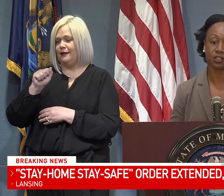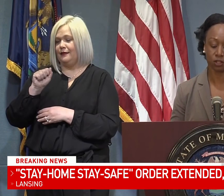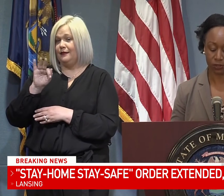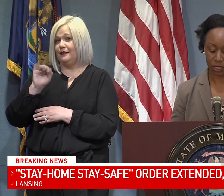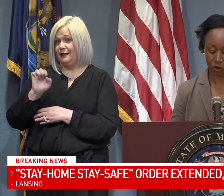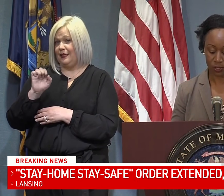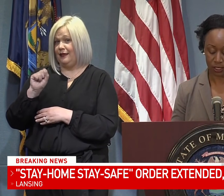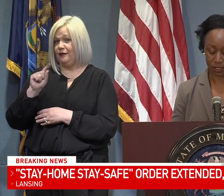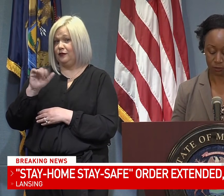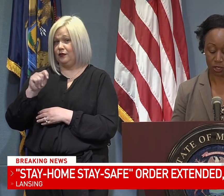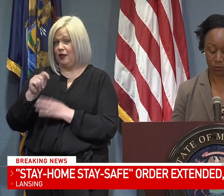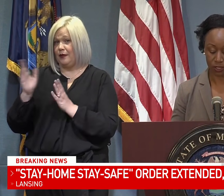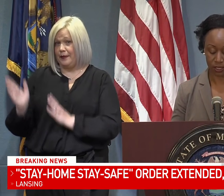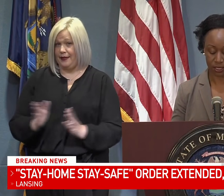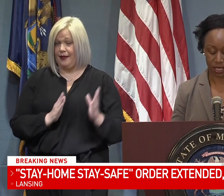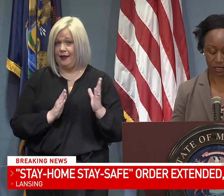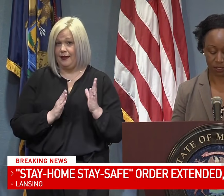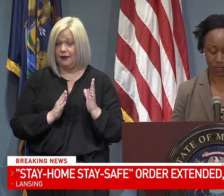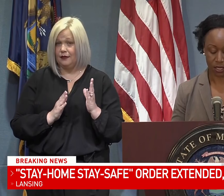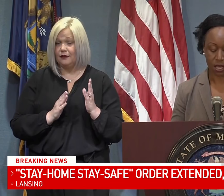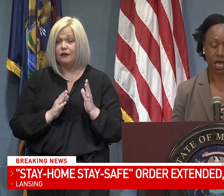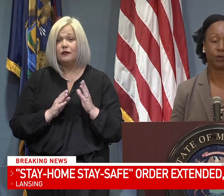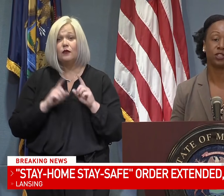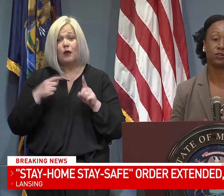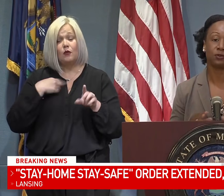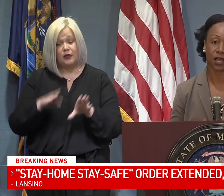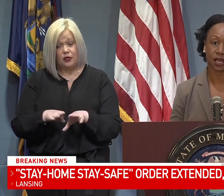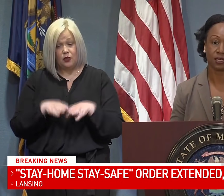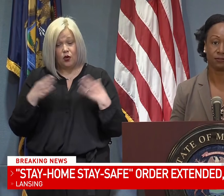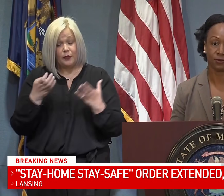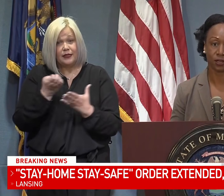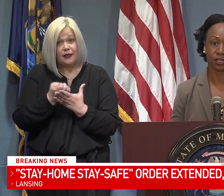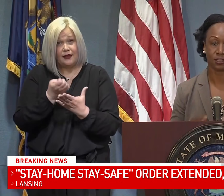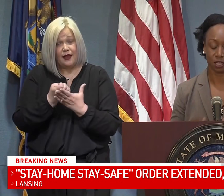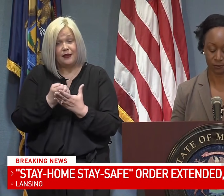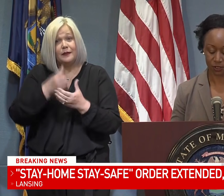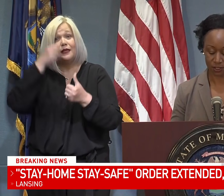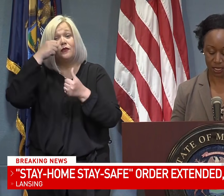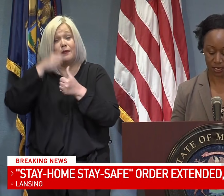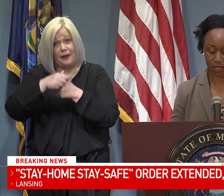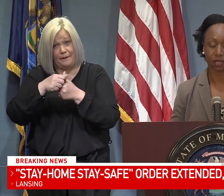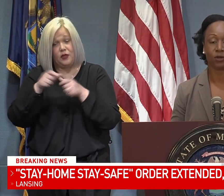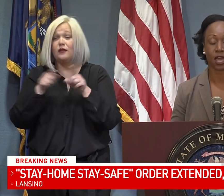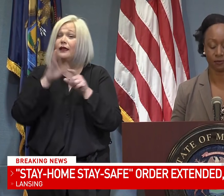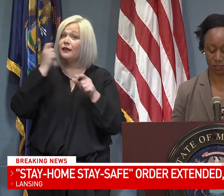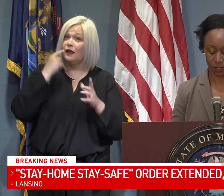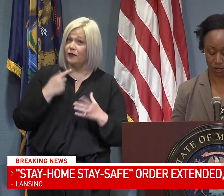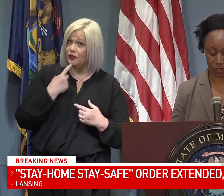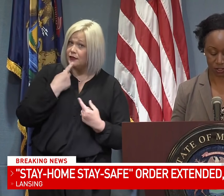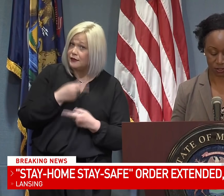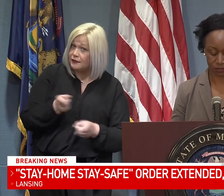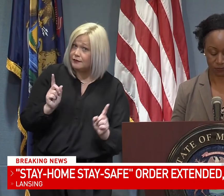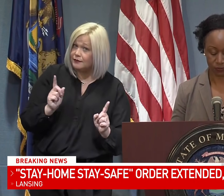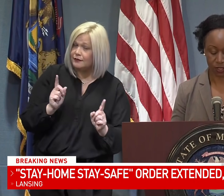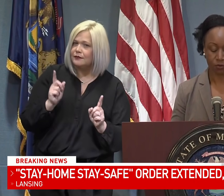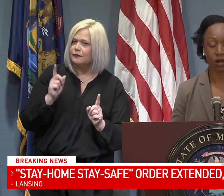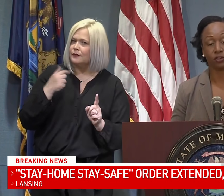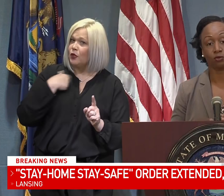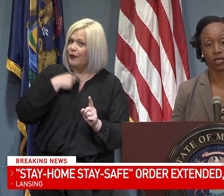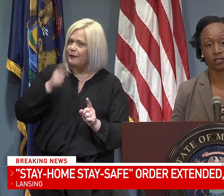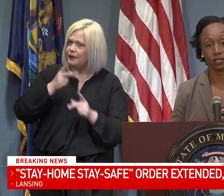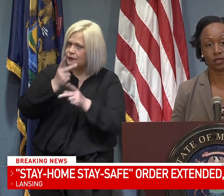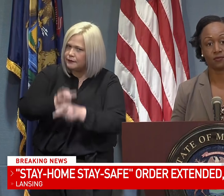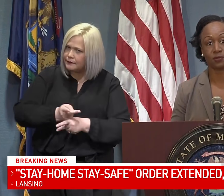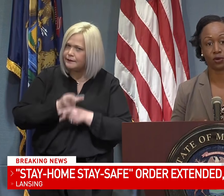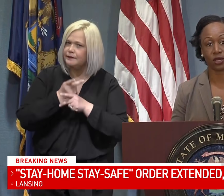forward with slowly reopening the economy, I want to remind everyone, as the governor said, that we have to be cautious. While